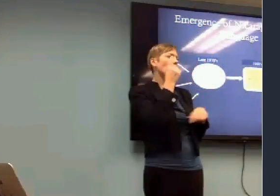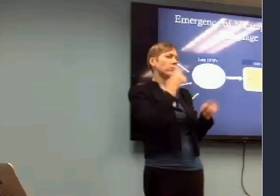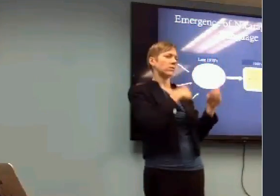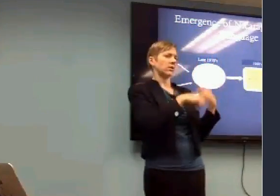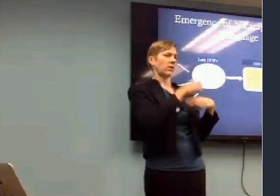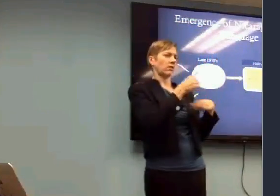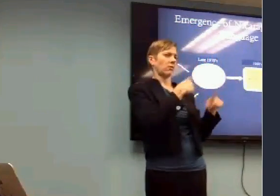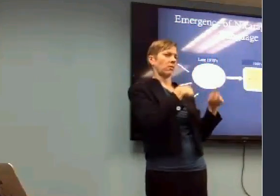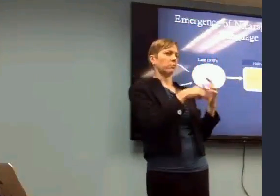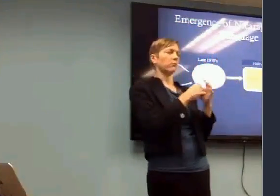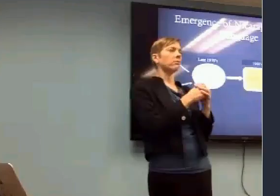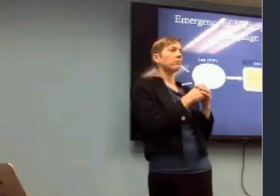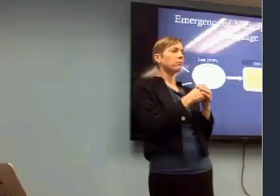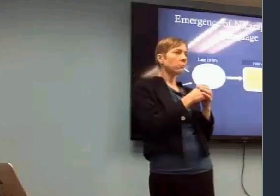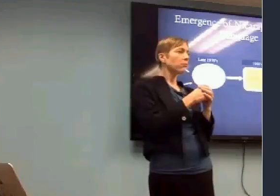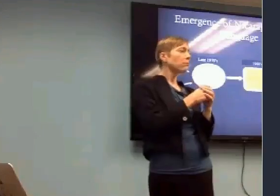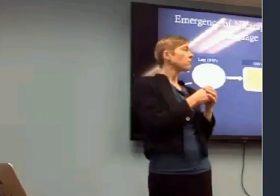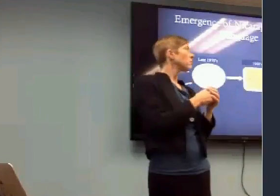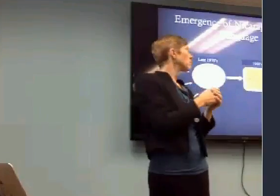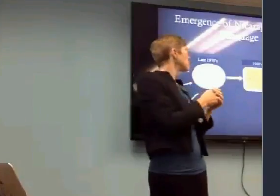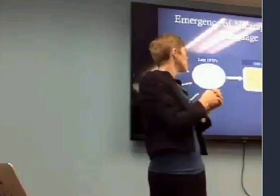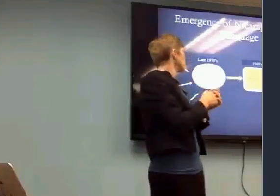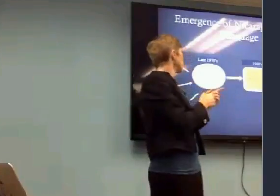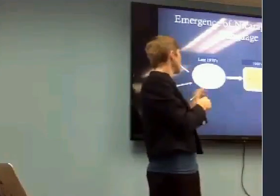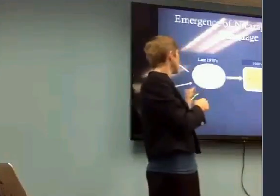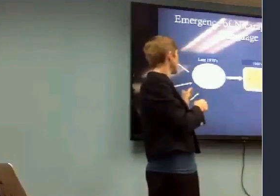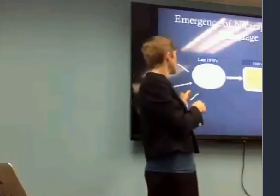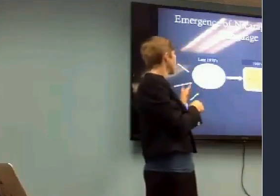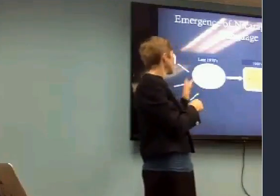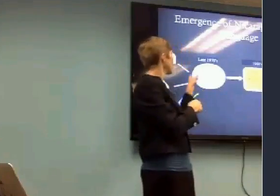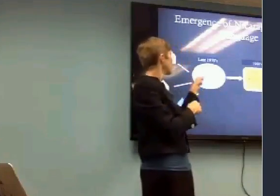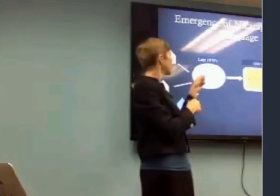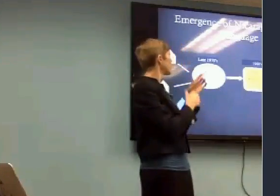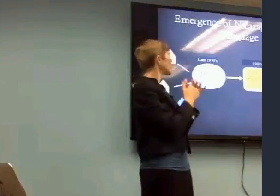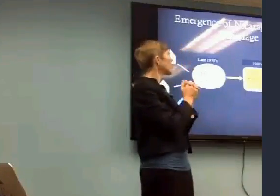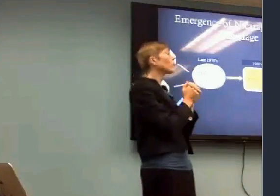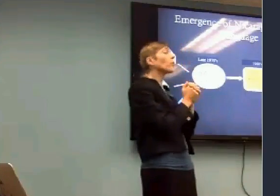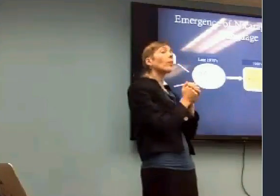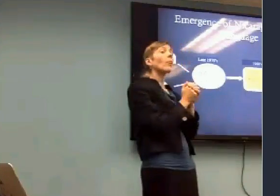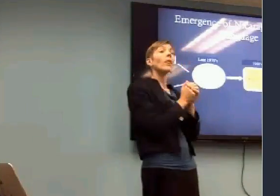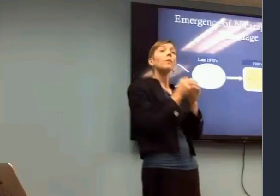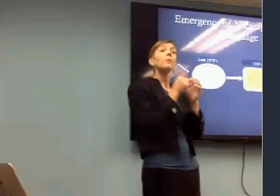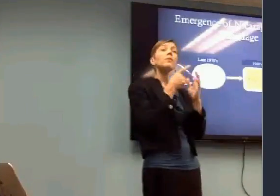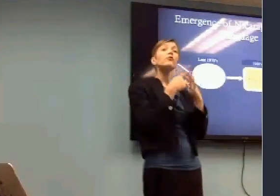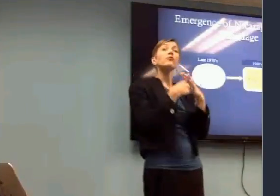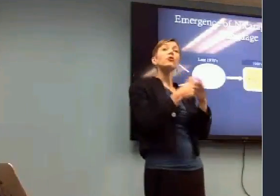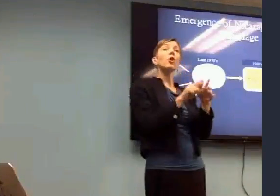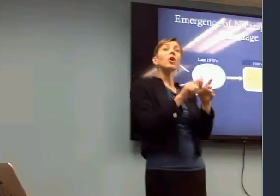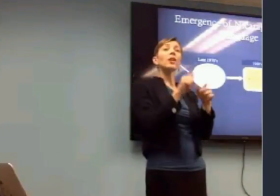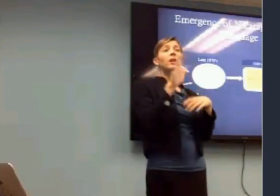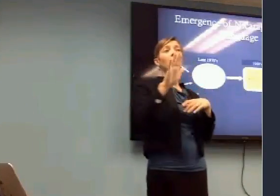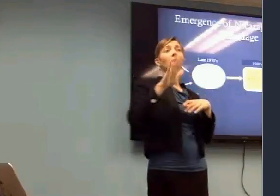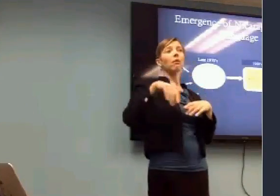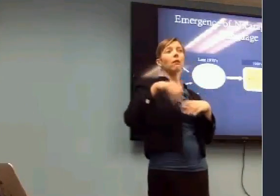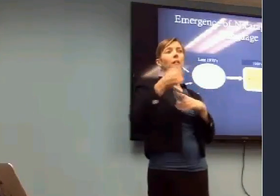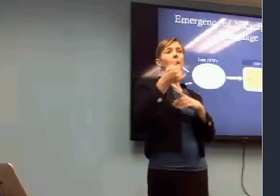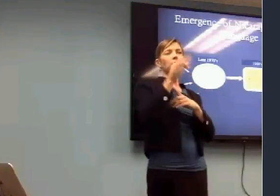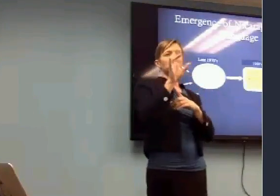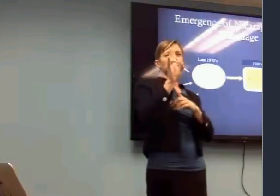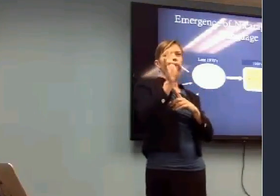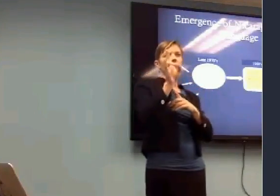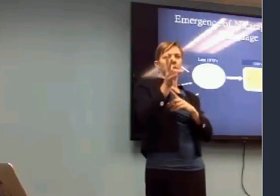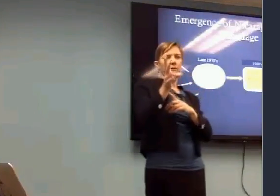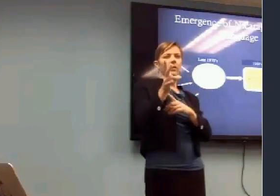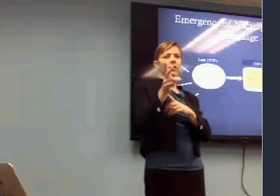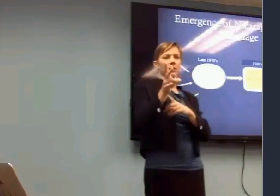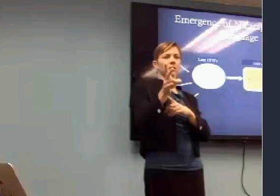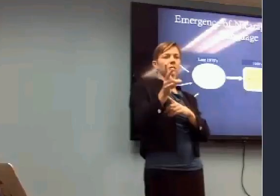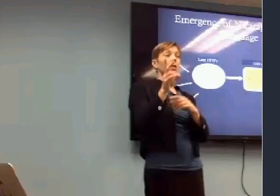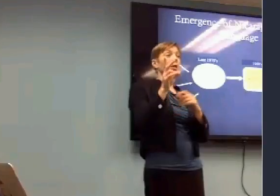system between different deaf people in Nicaragua prior to the late 1970s. And again, we call these home